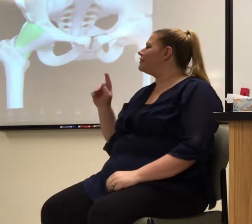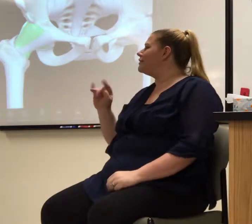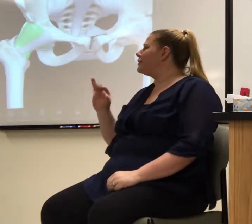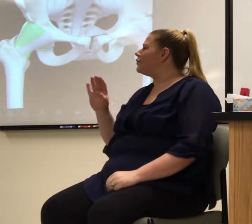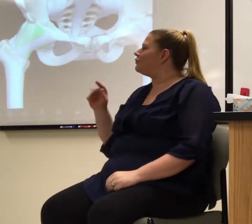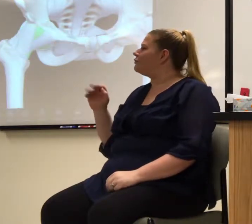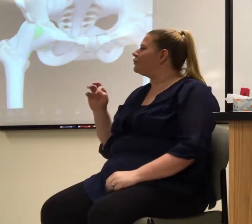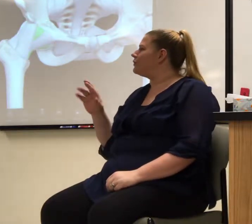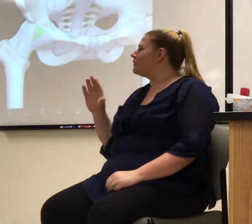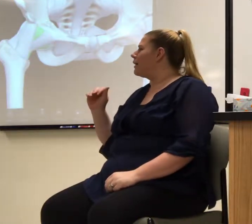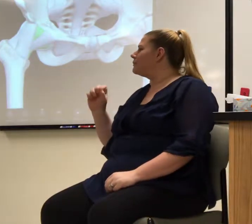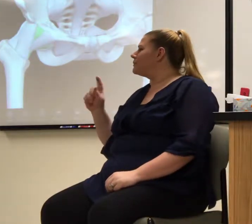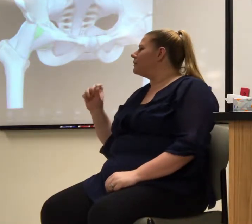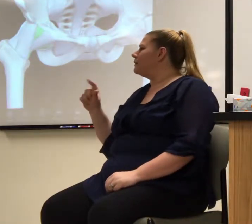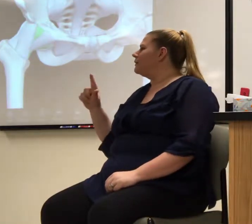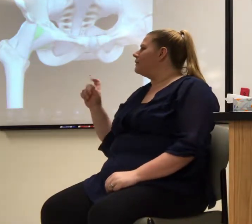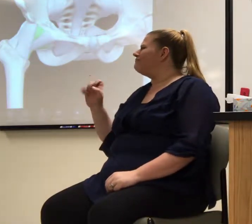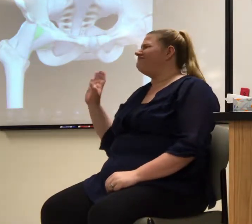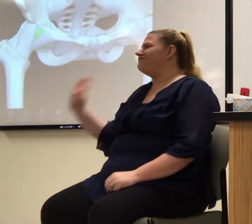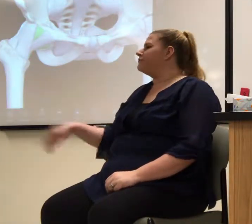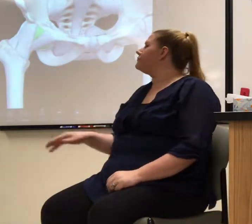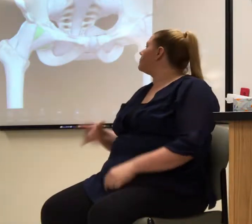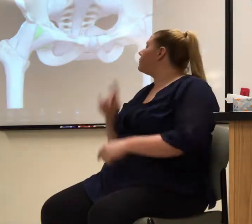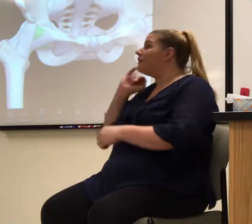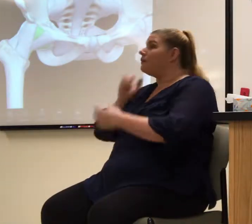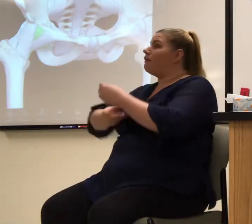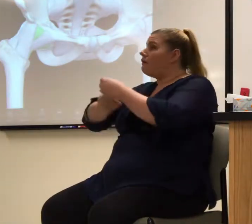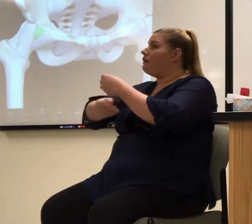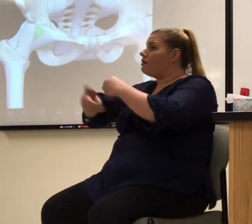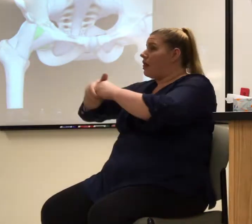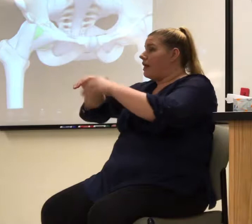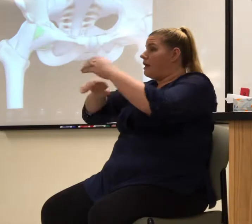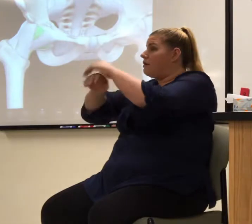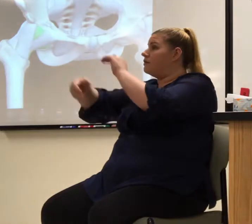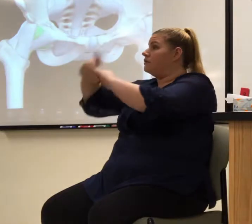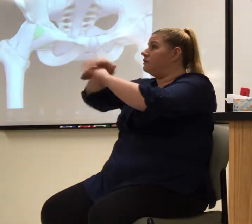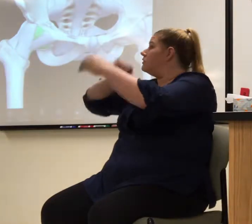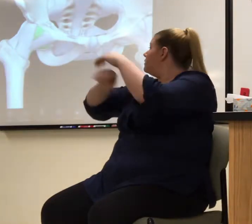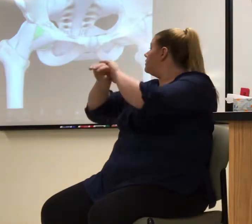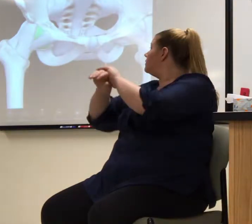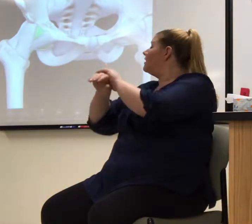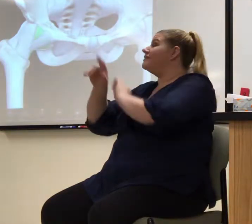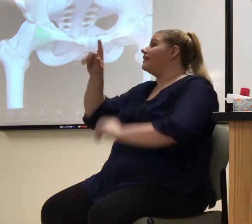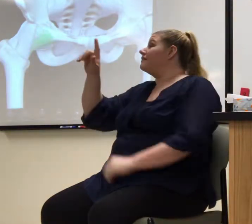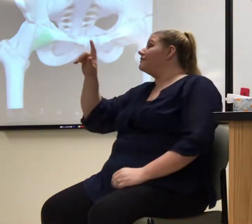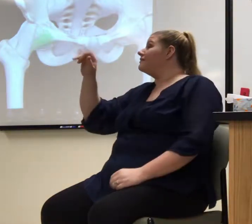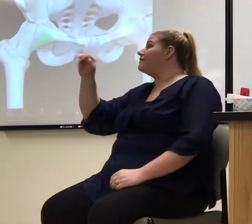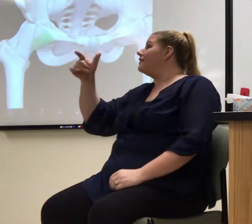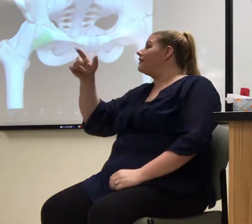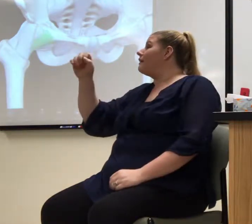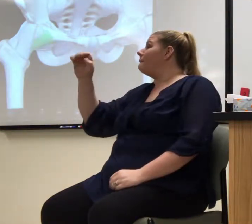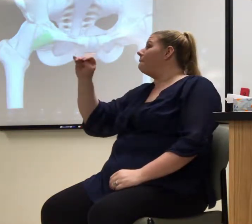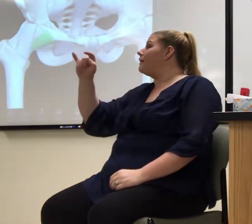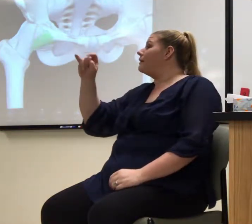know. But if I throw on all the layers, the extracapsular ligaments that I want you to know include